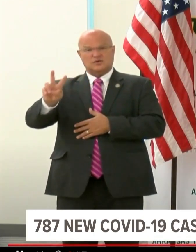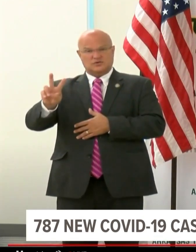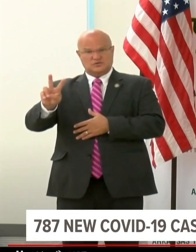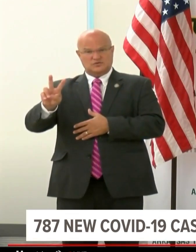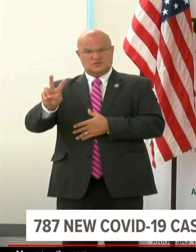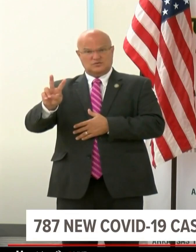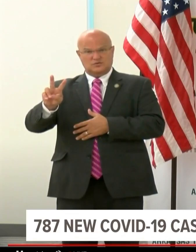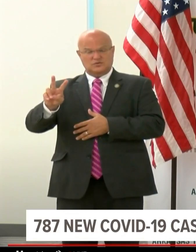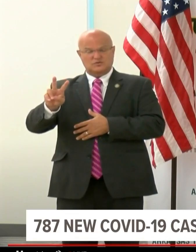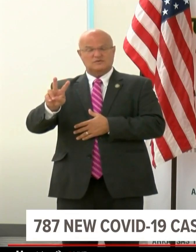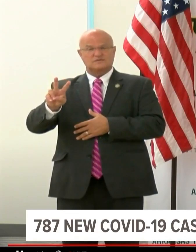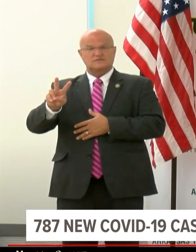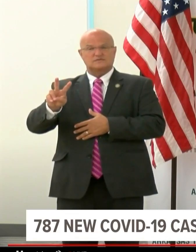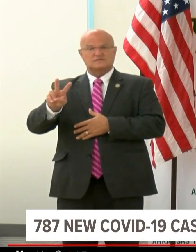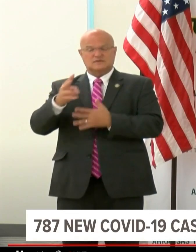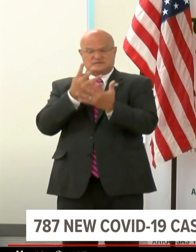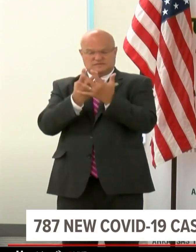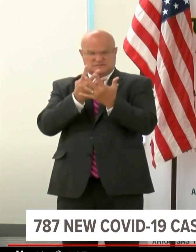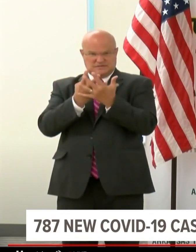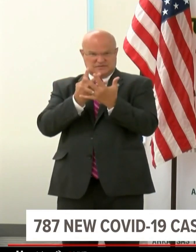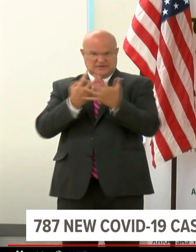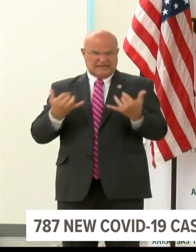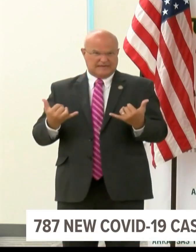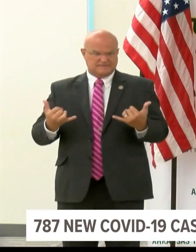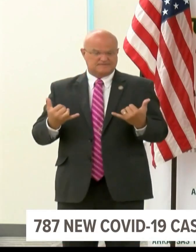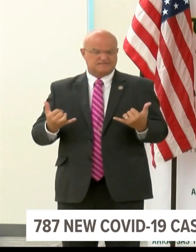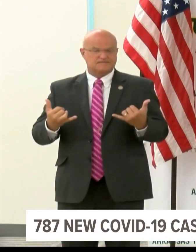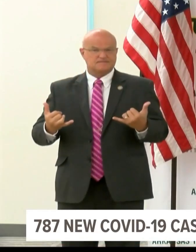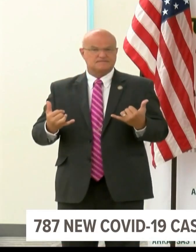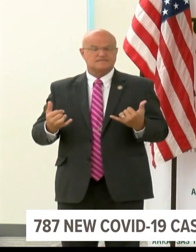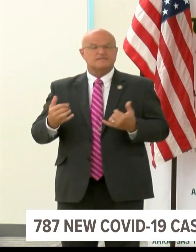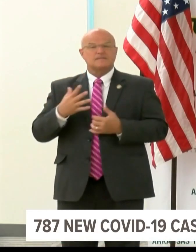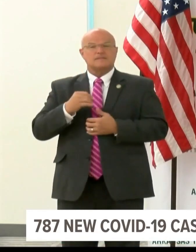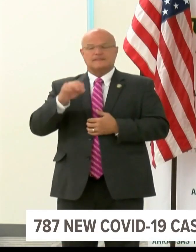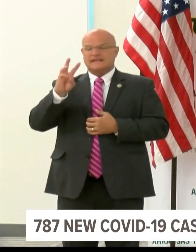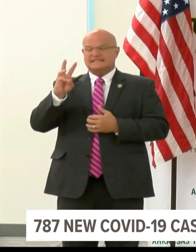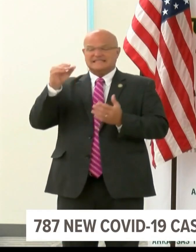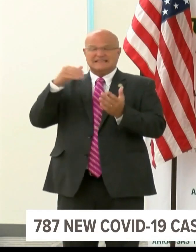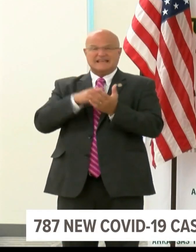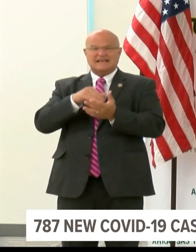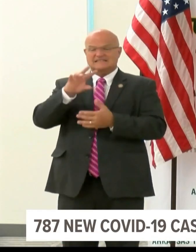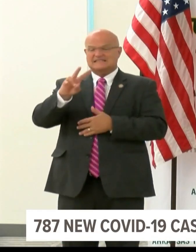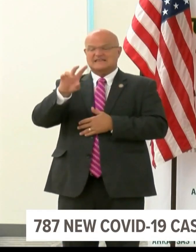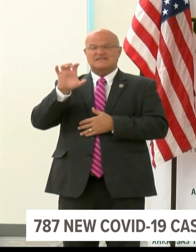342 of our active cases are in correctional facilities, and